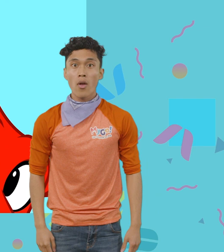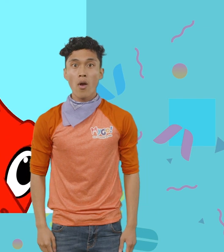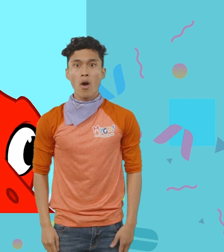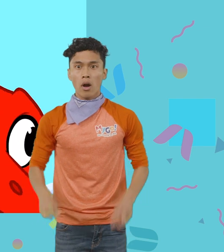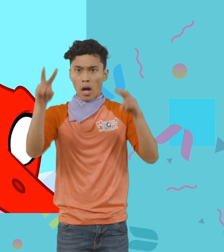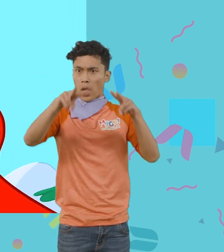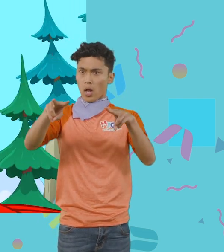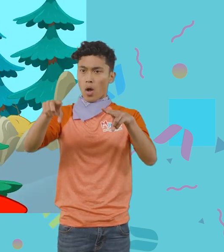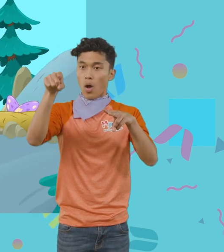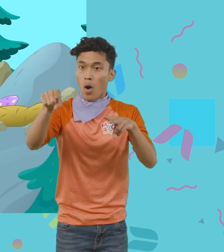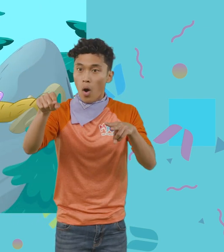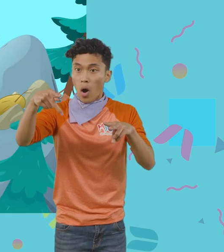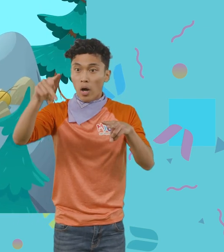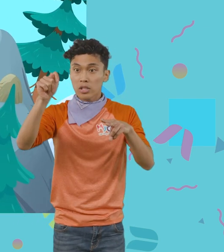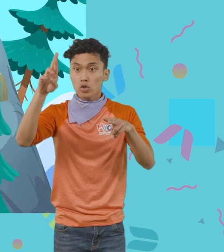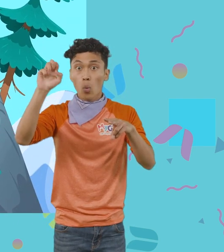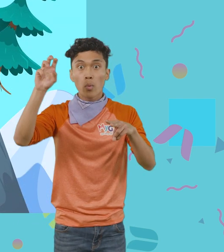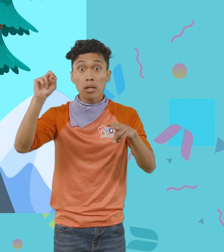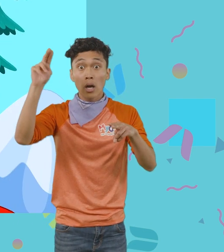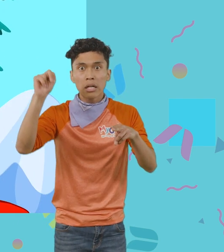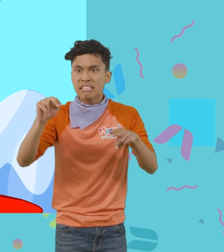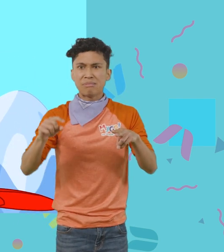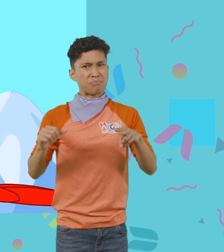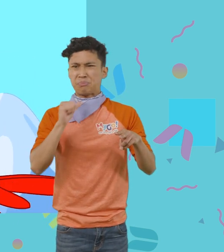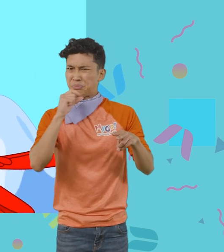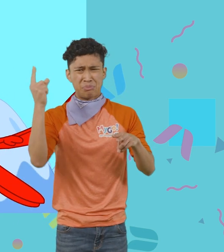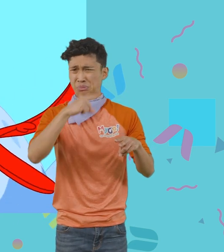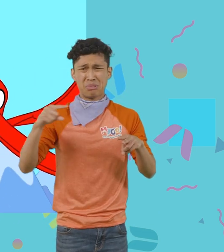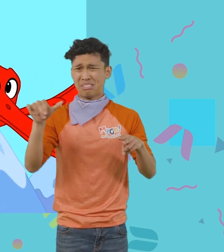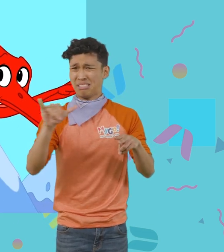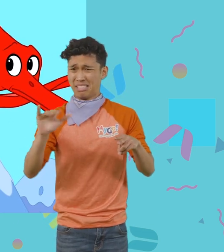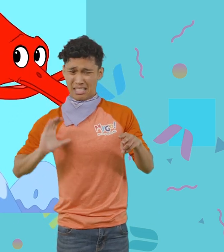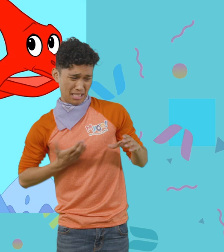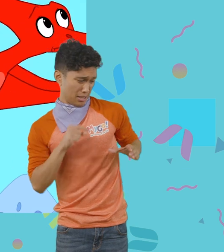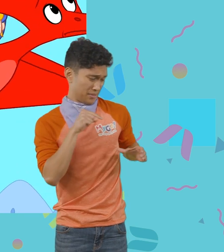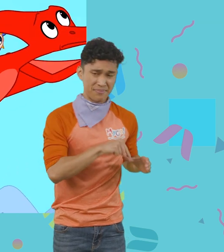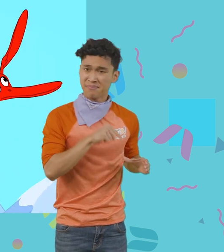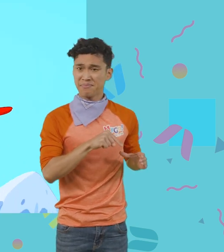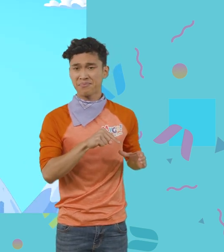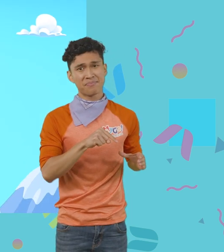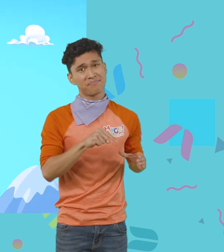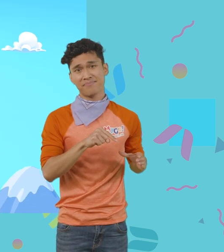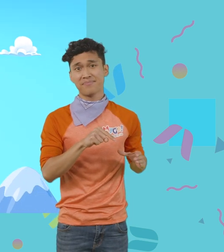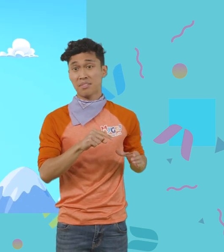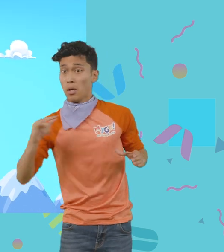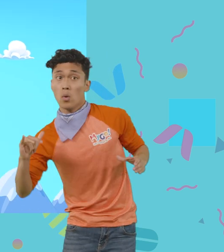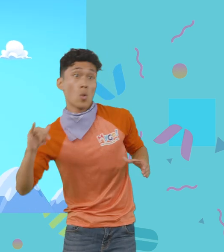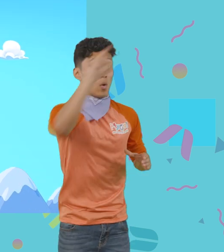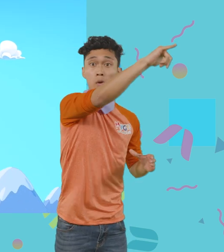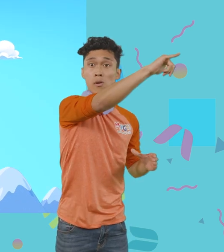And look! Those pteranodon eggs don't look like the one we have! Let's fly